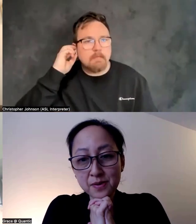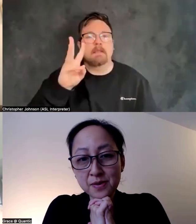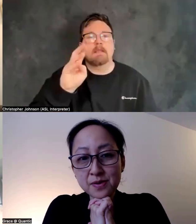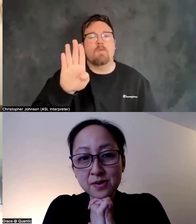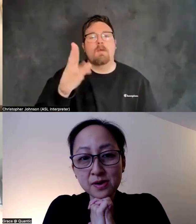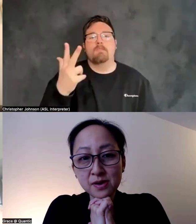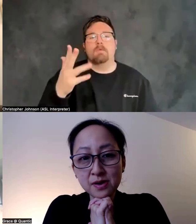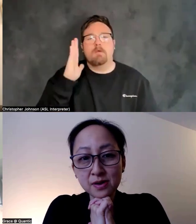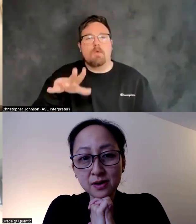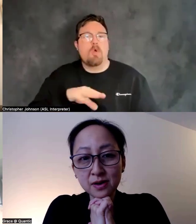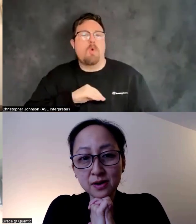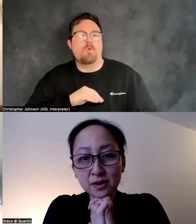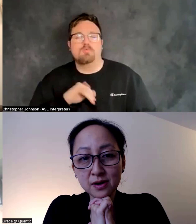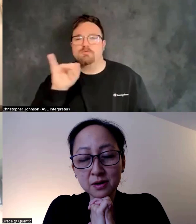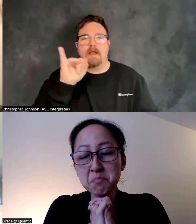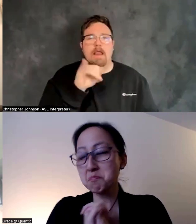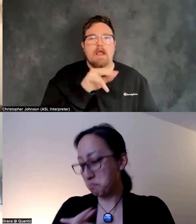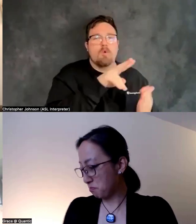read, write, own. And so